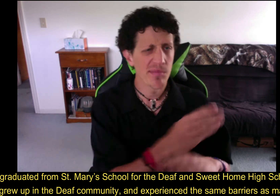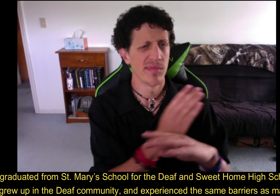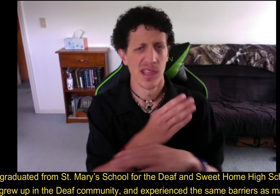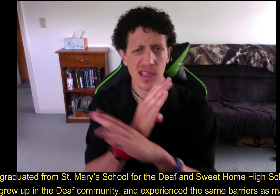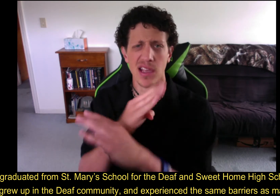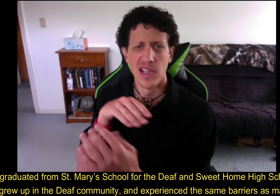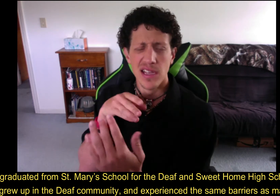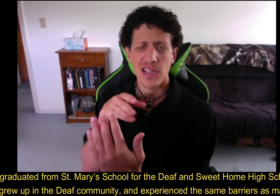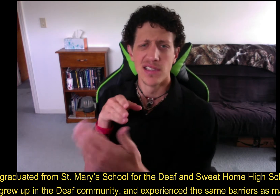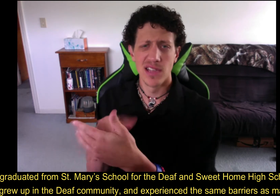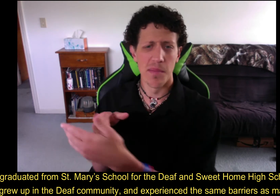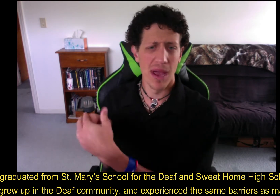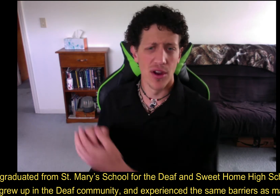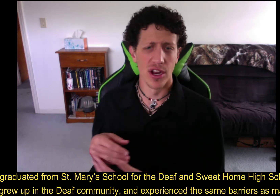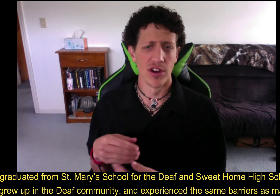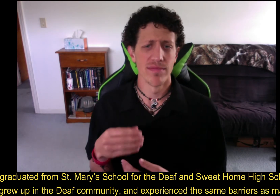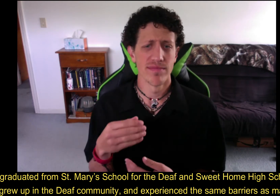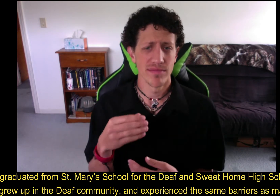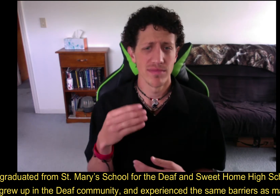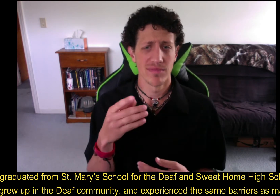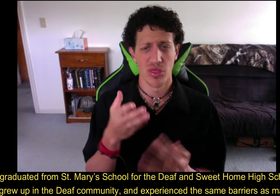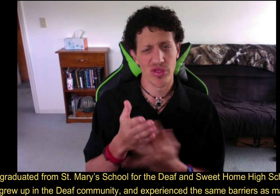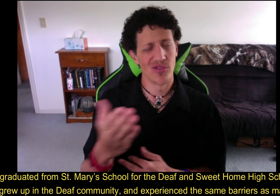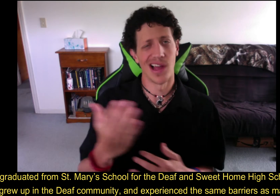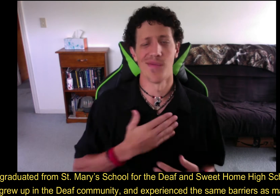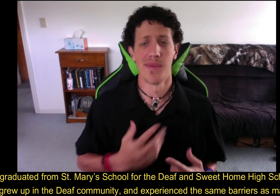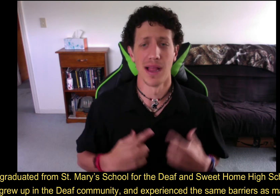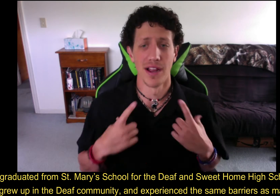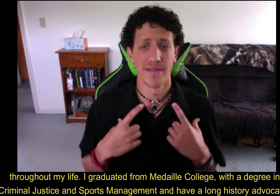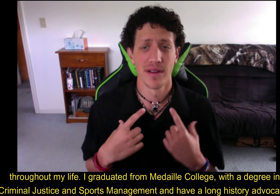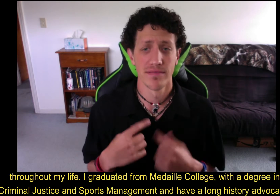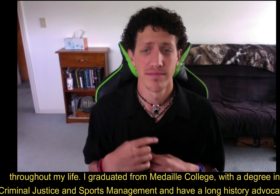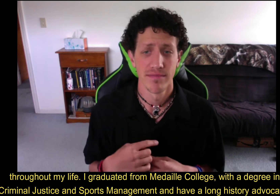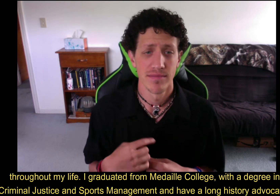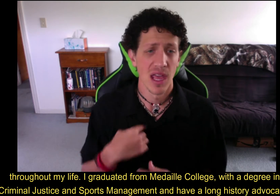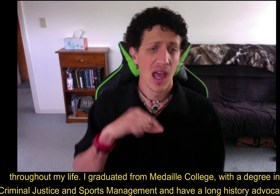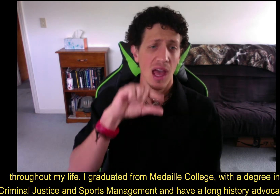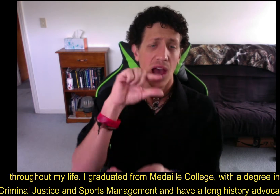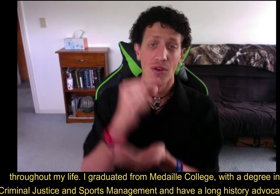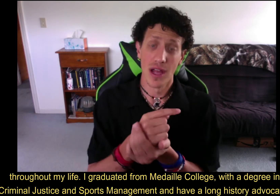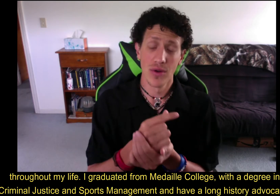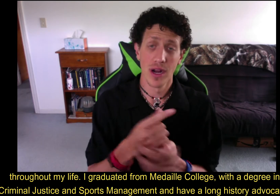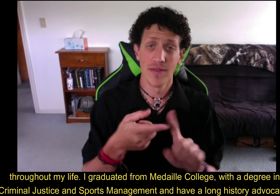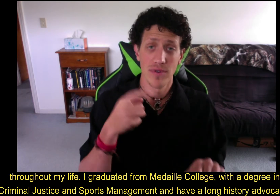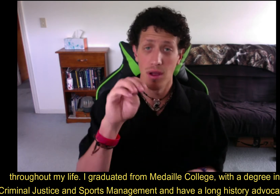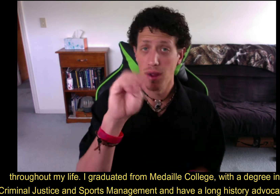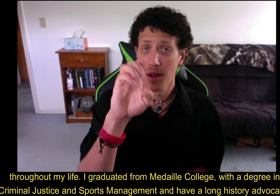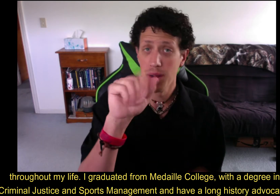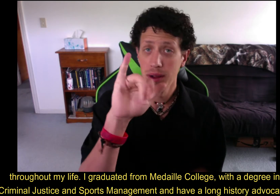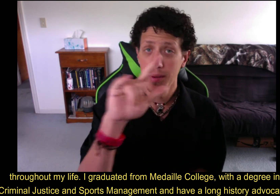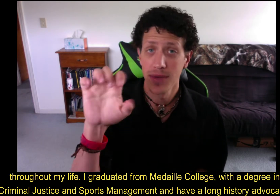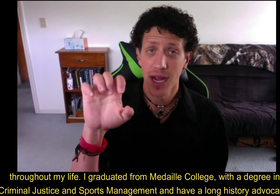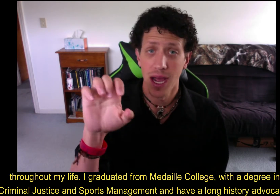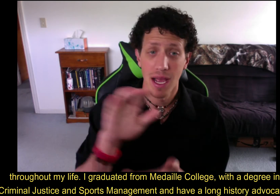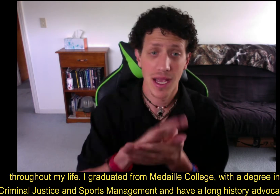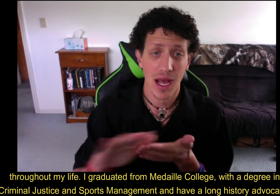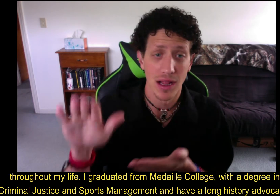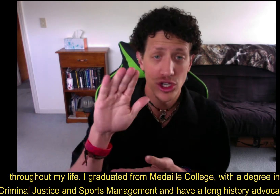barriers throughout my life. I graduated from a Medalli College